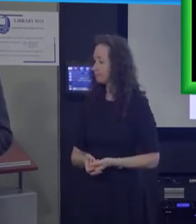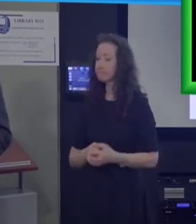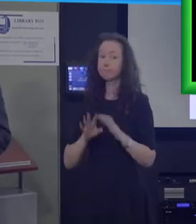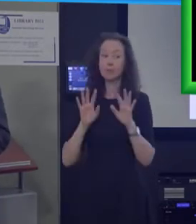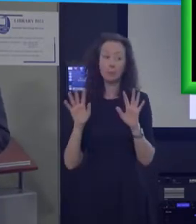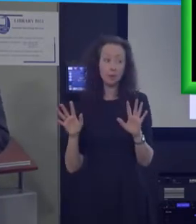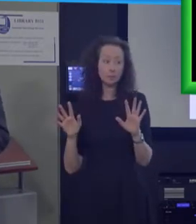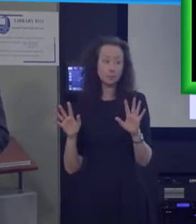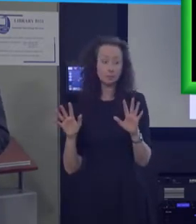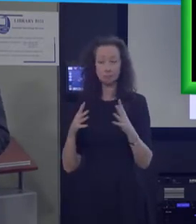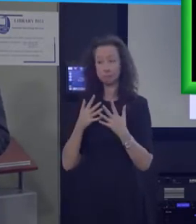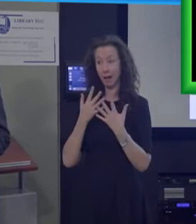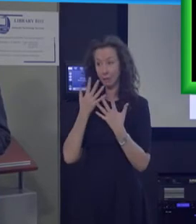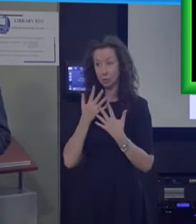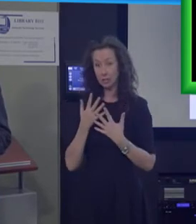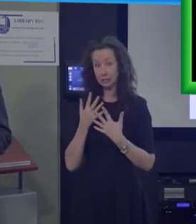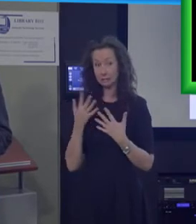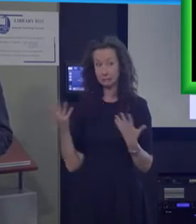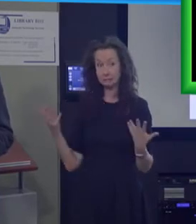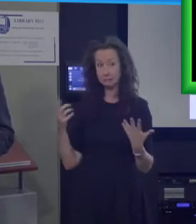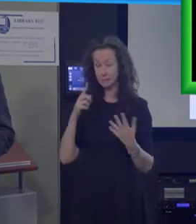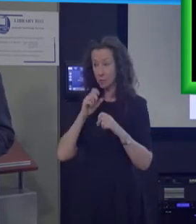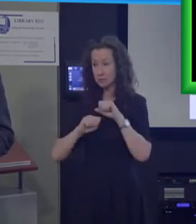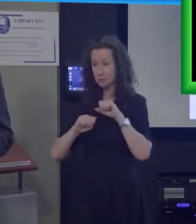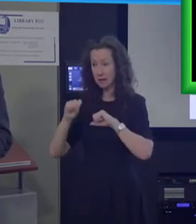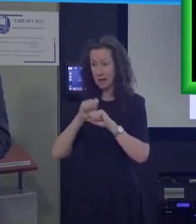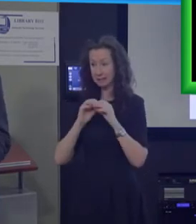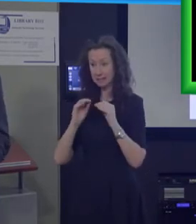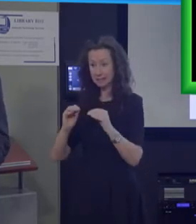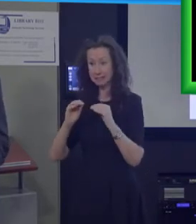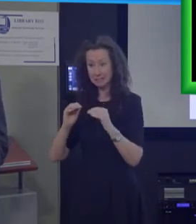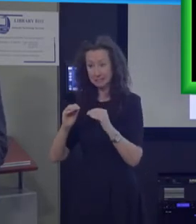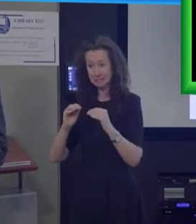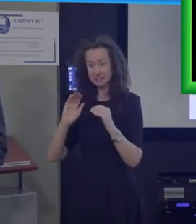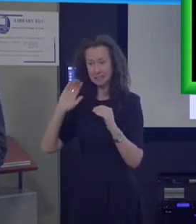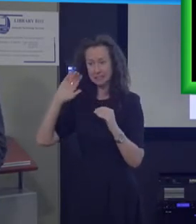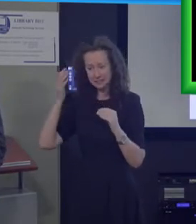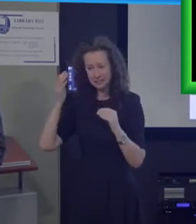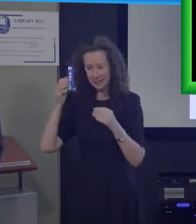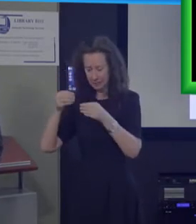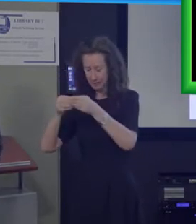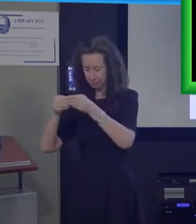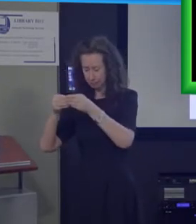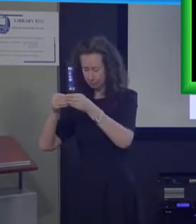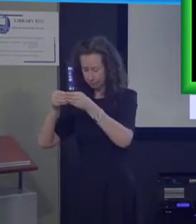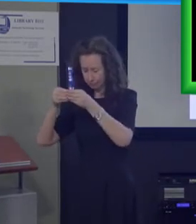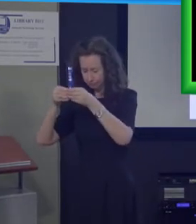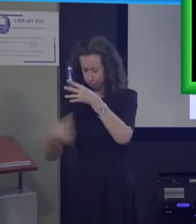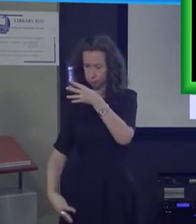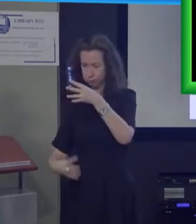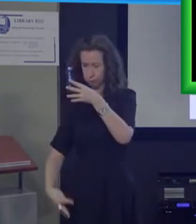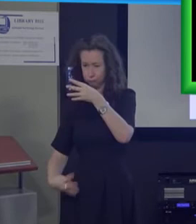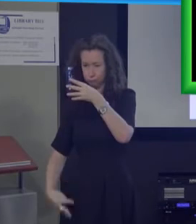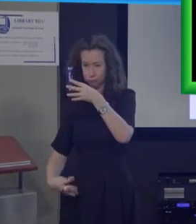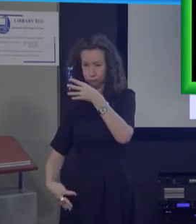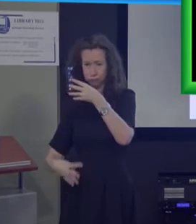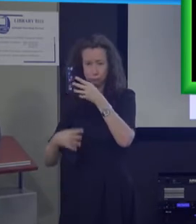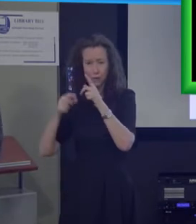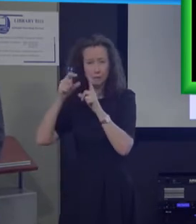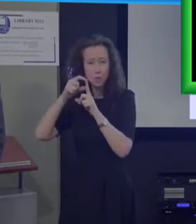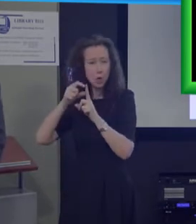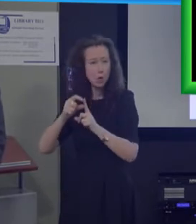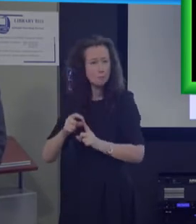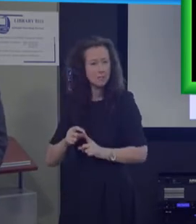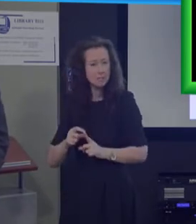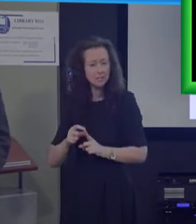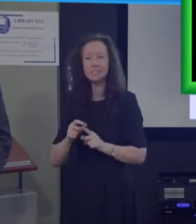Unfortunately, in the area of science education, there's a proliferation of terminology and